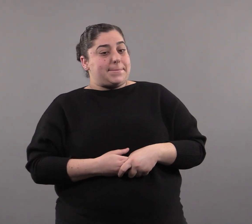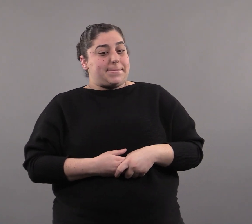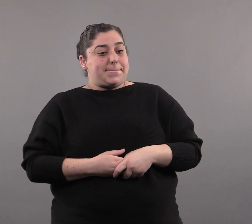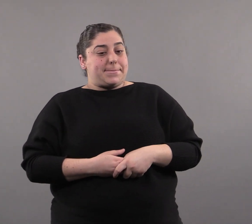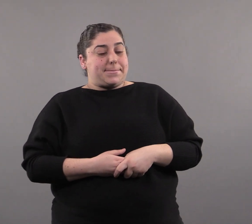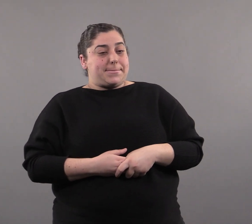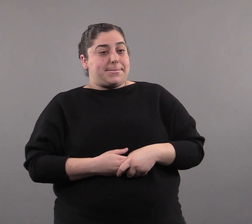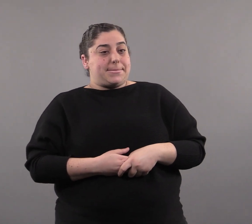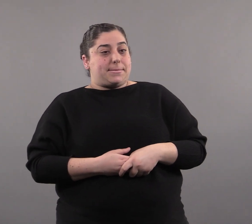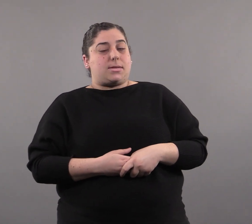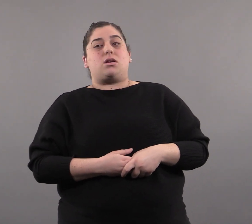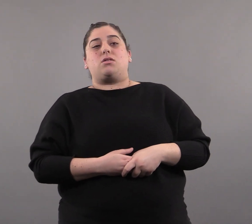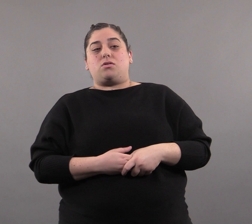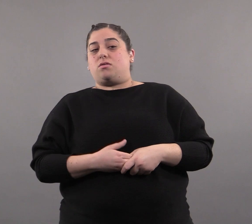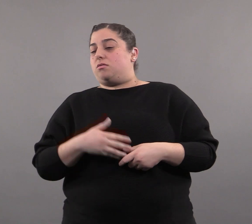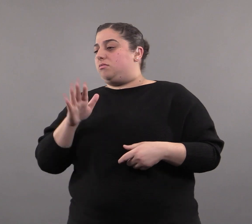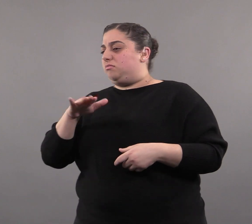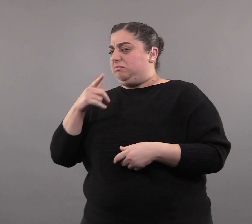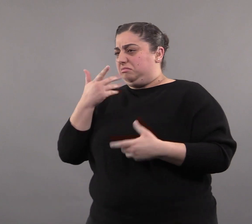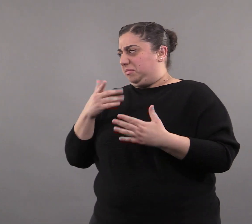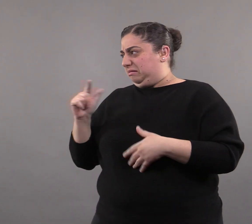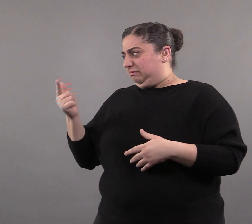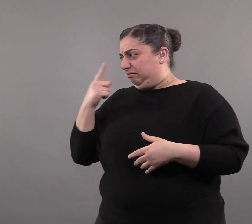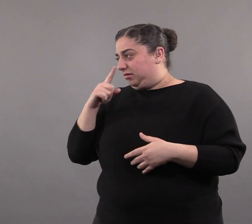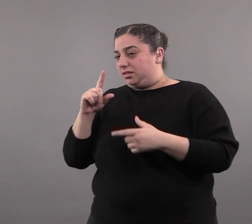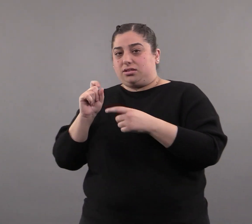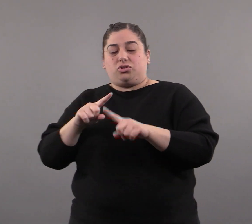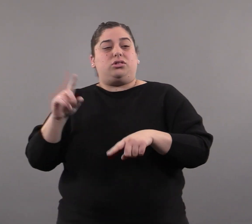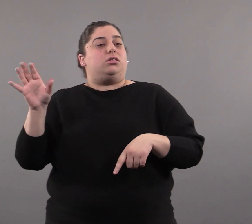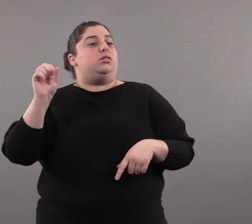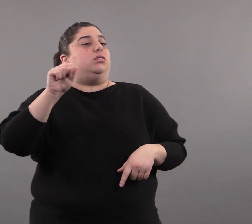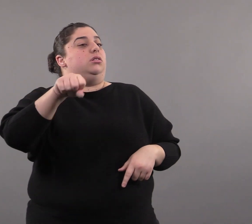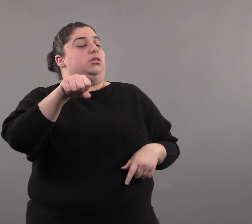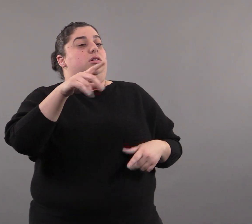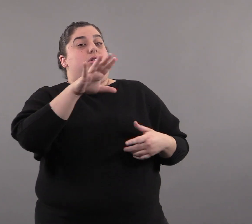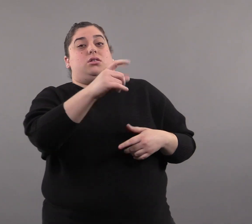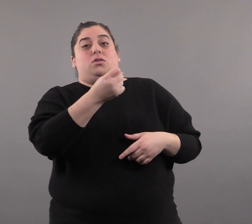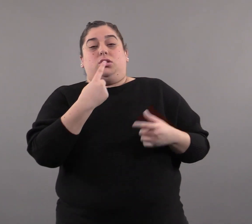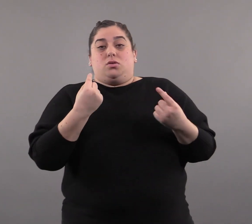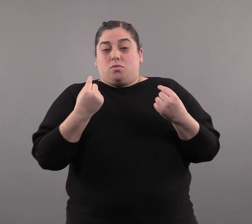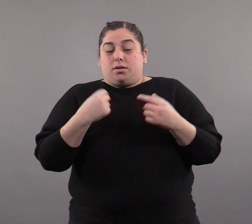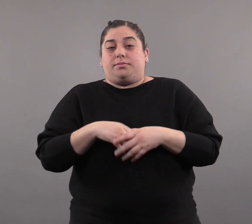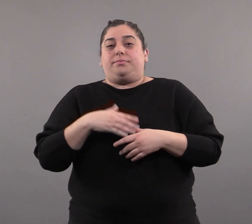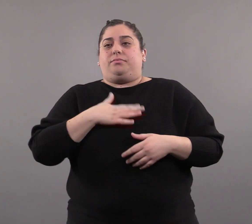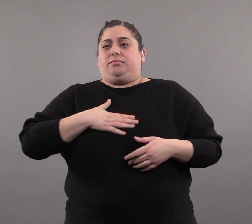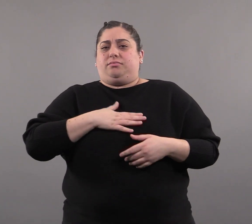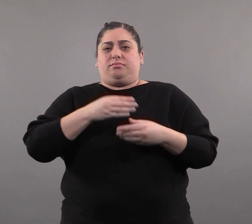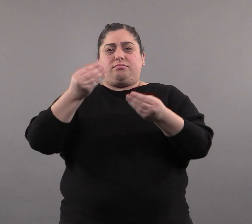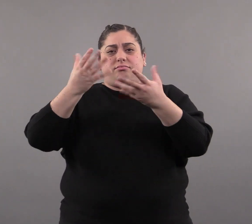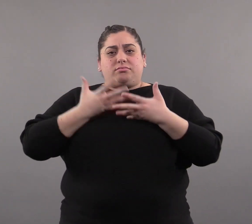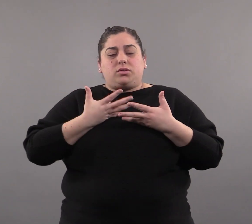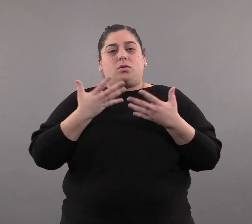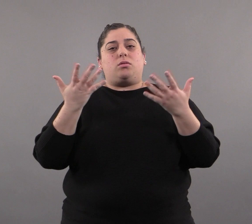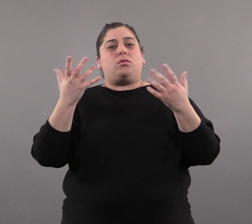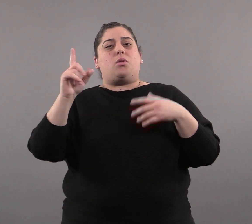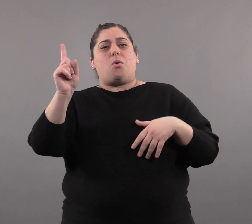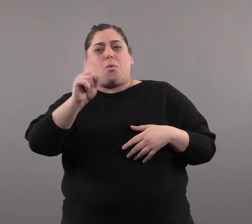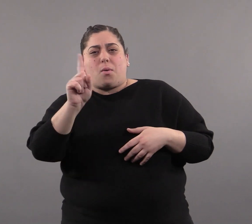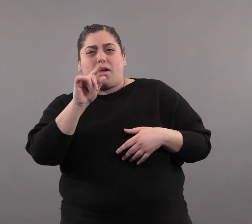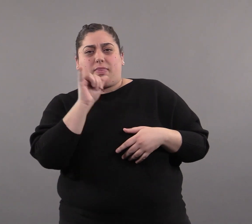I'll let you handle that. The question is, can you please tell us what part of the county the individual lives in,